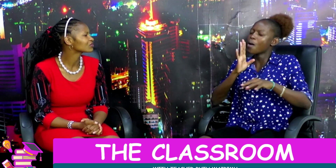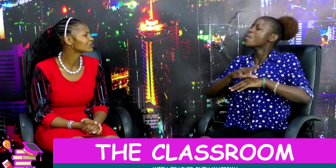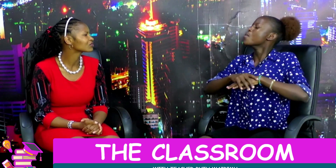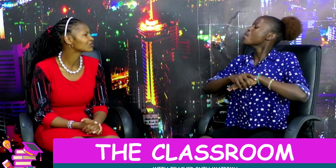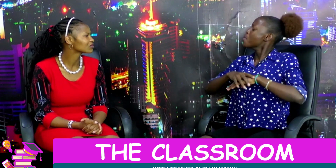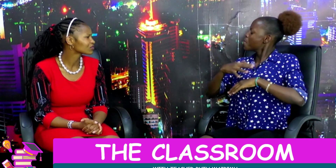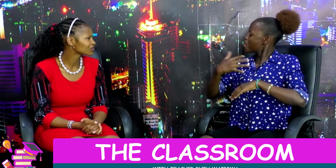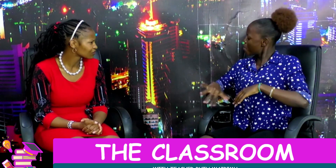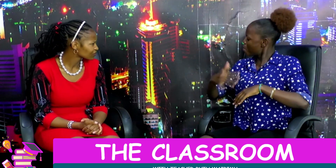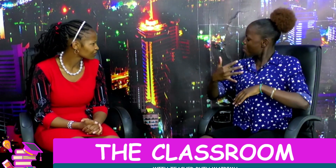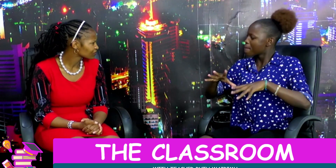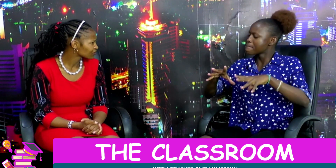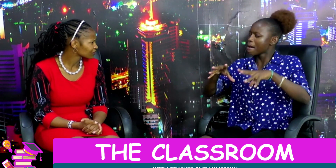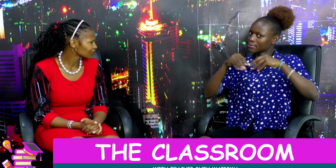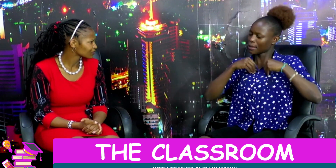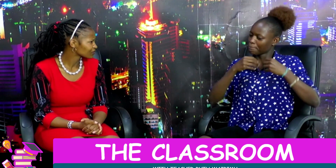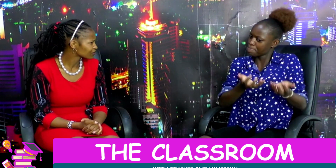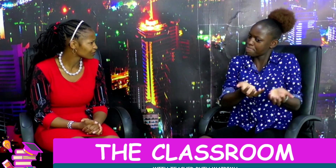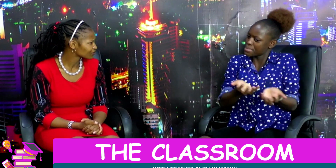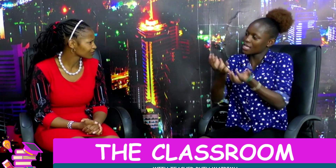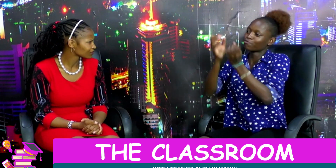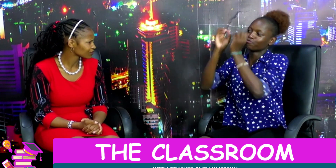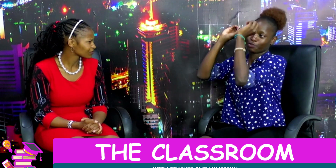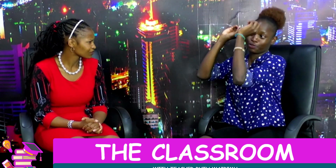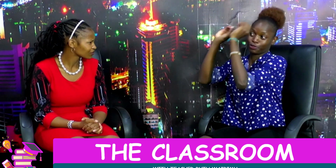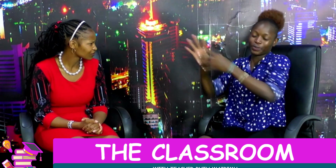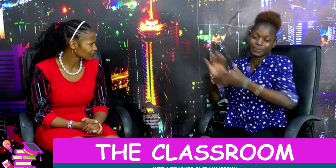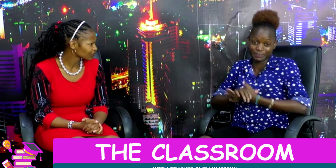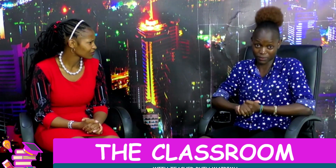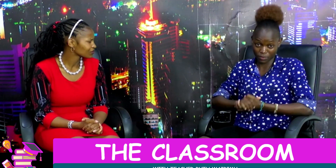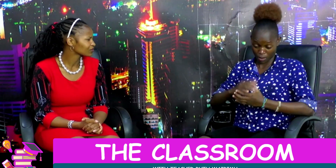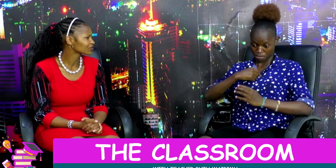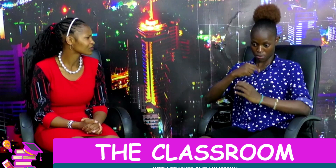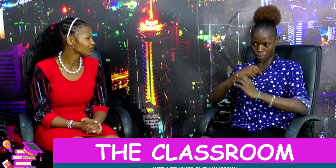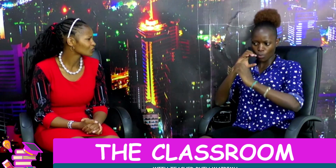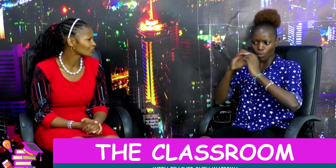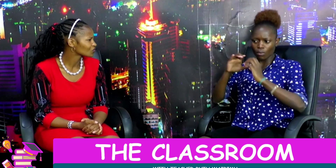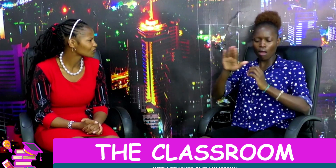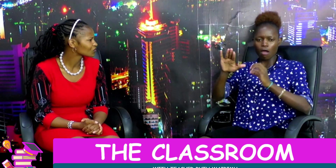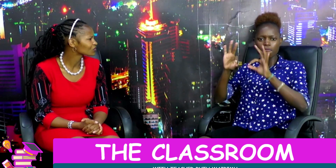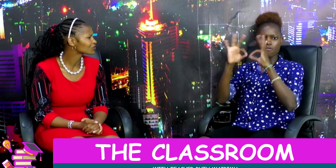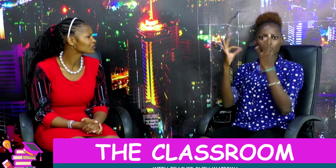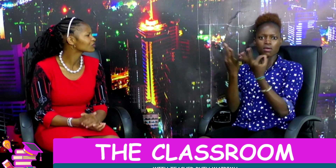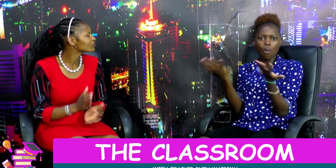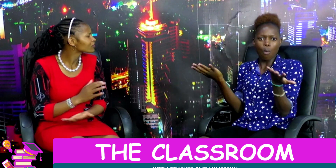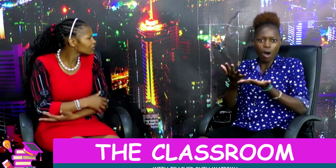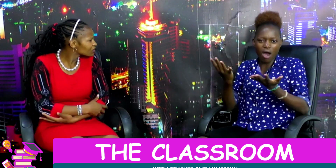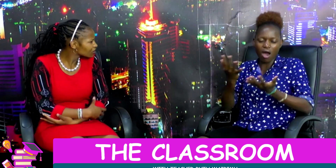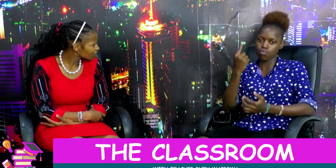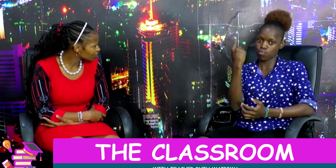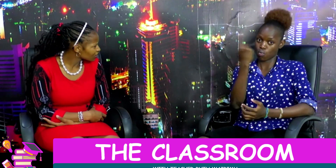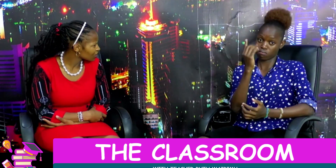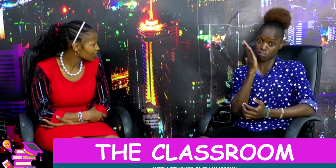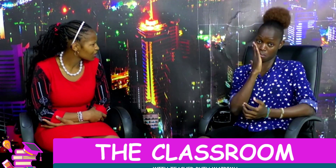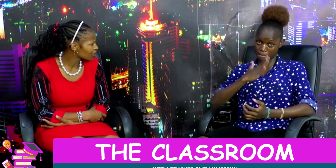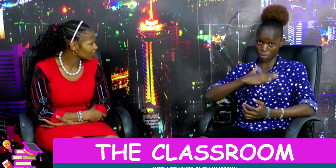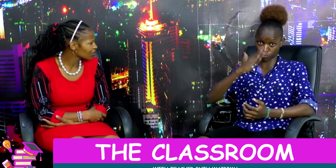luck, my uncle, came in handy, and he was with the board, and they helped to, get me into the